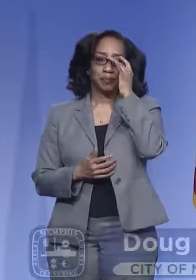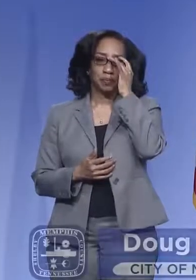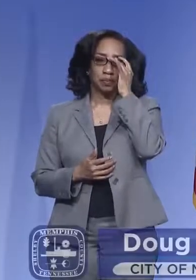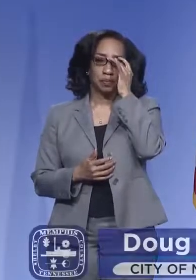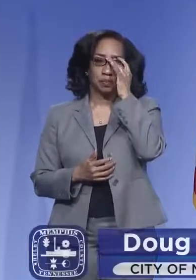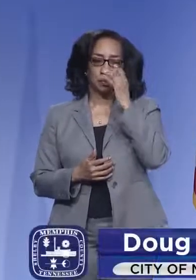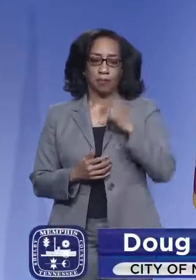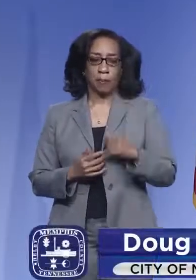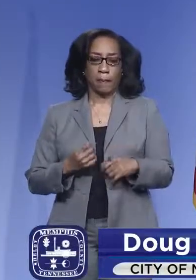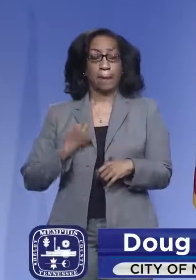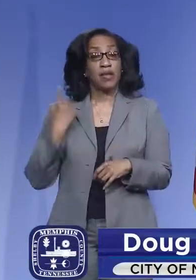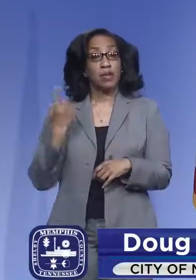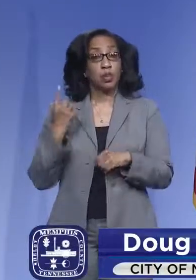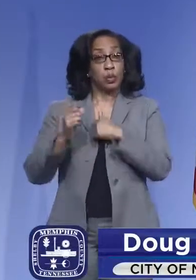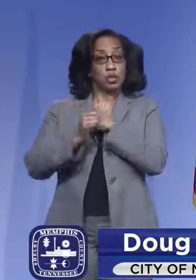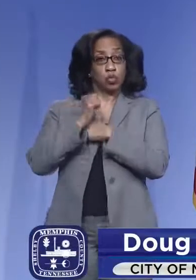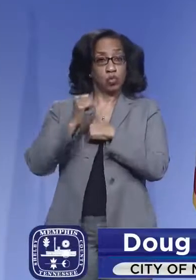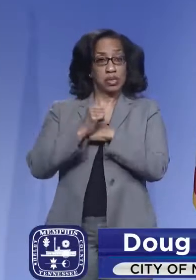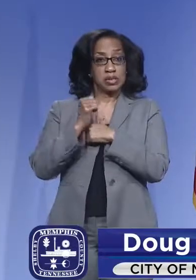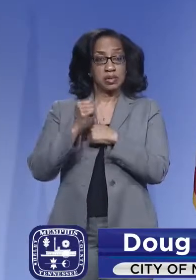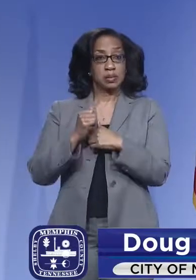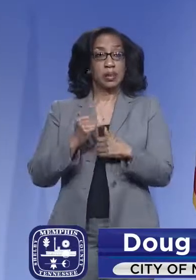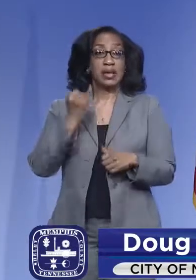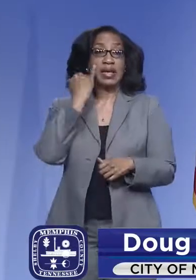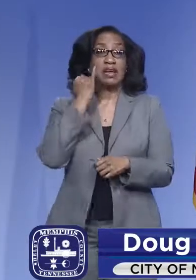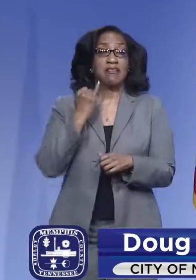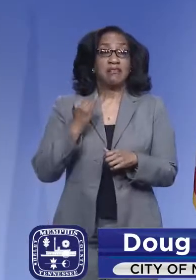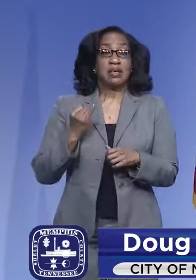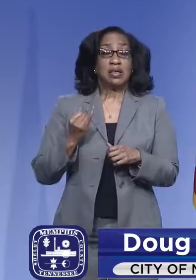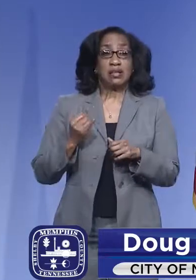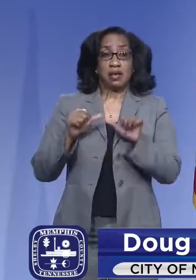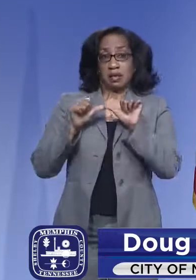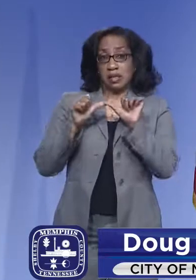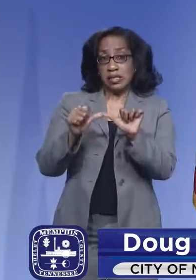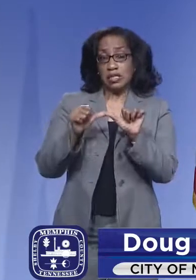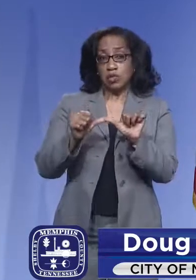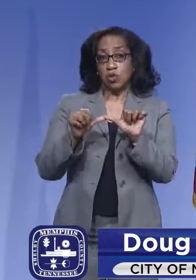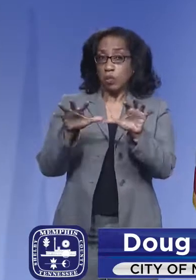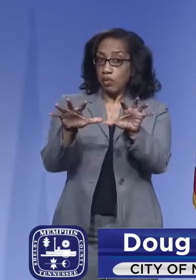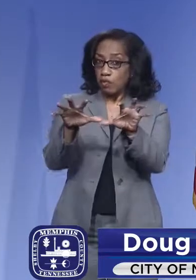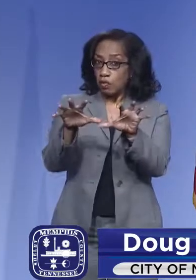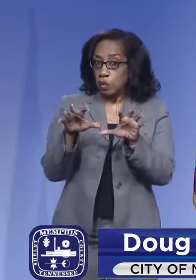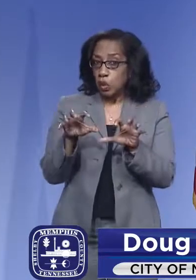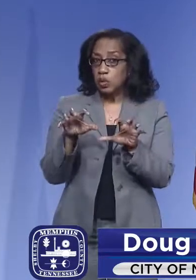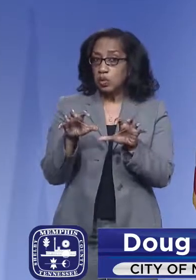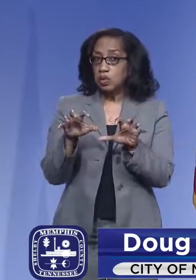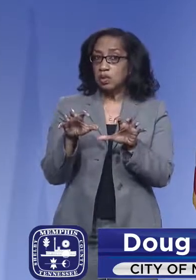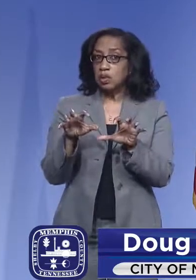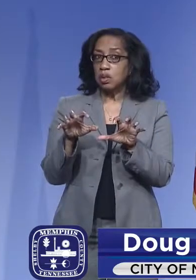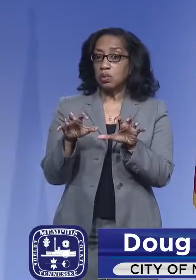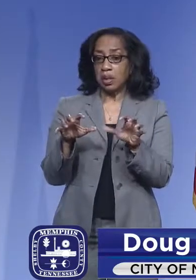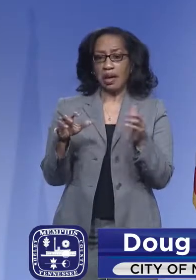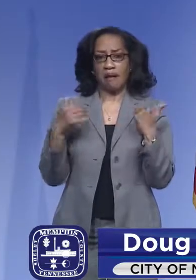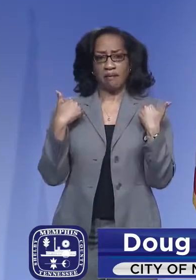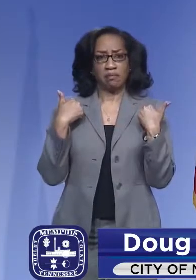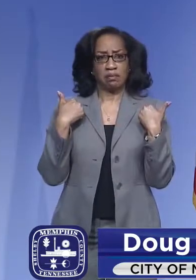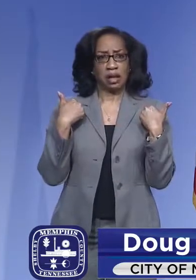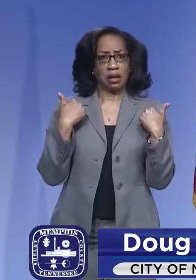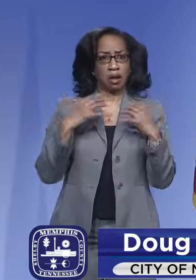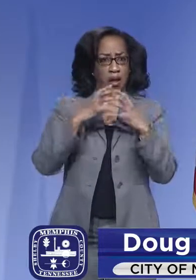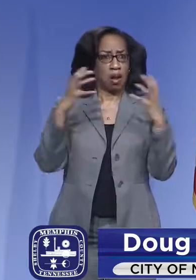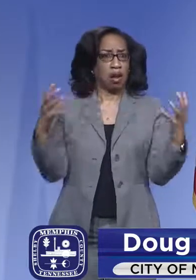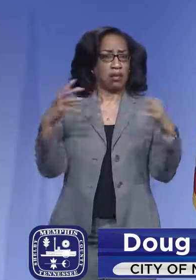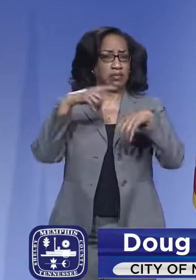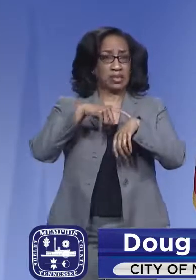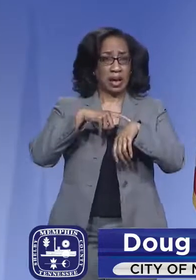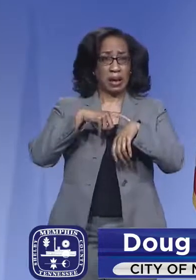but if they're kept in the frozen state, then that is a really long window. It's really when they're thawed,